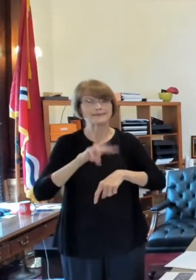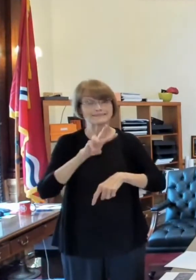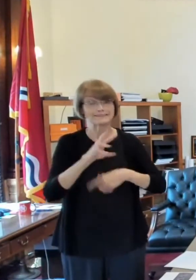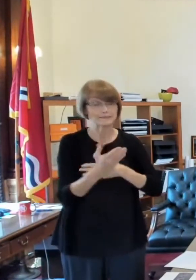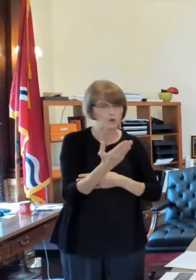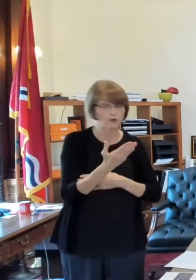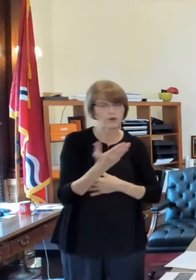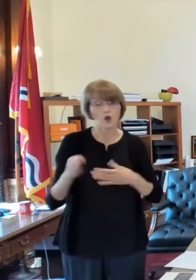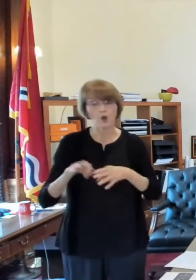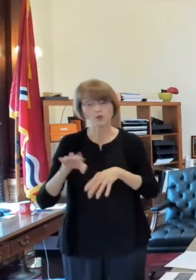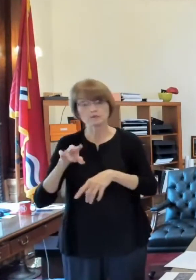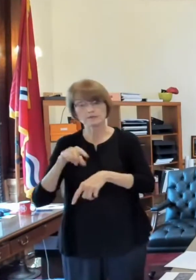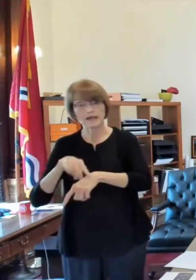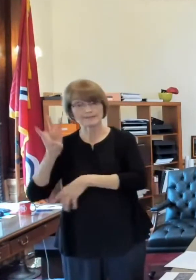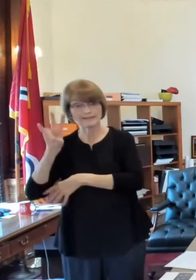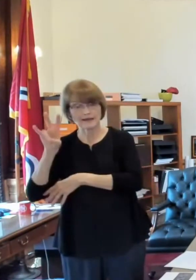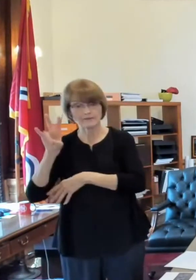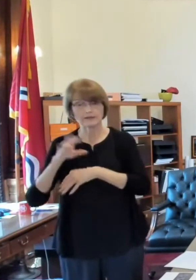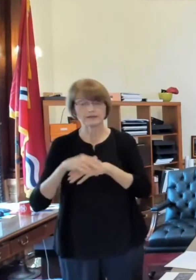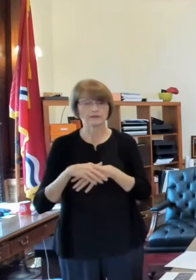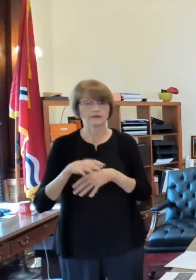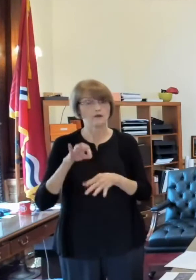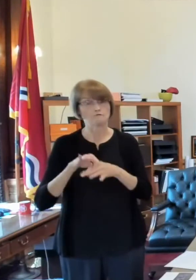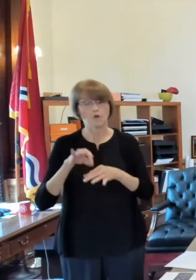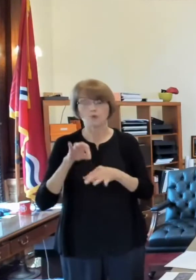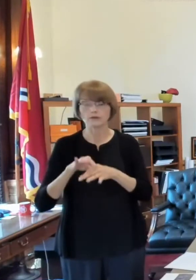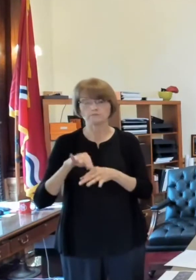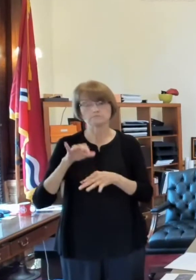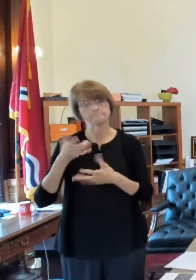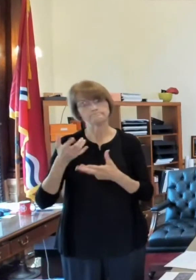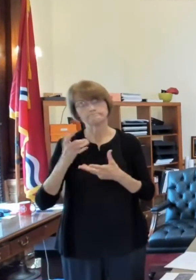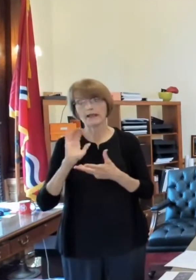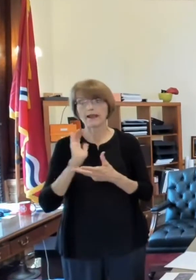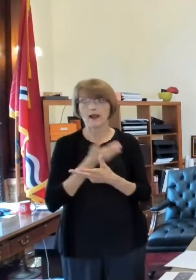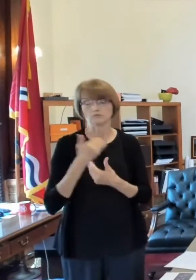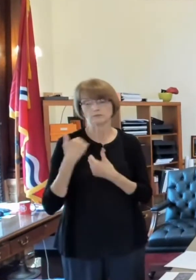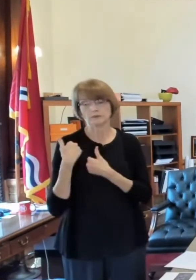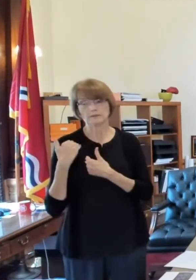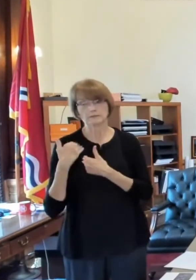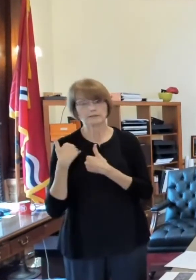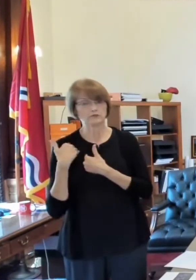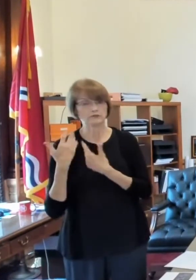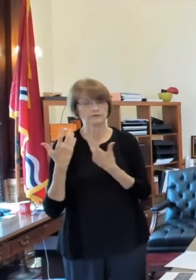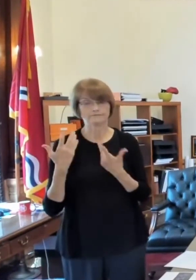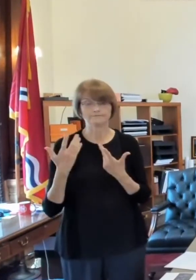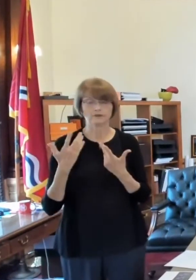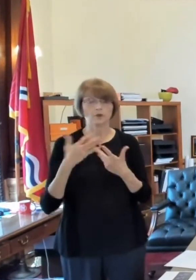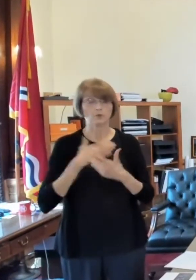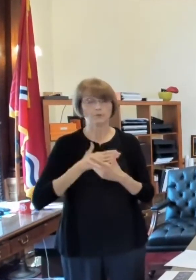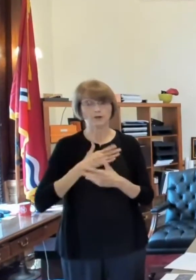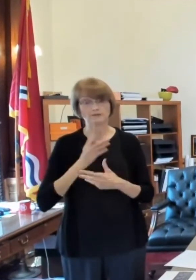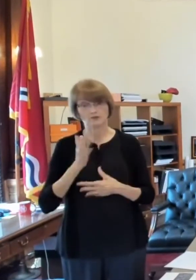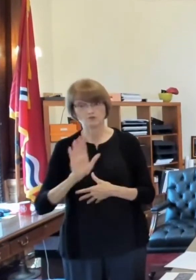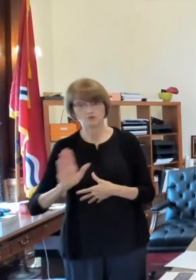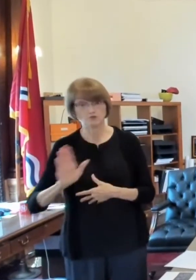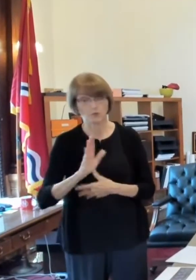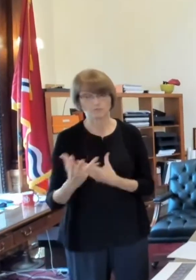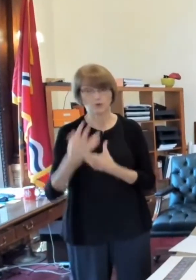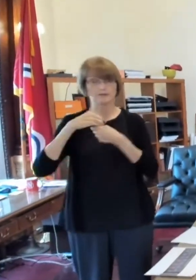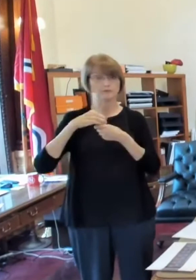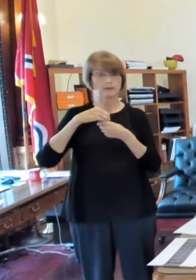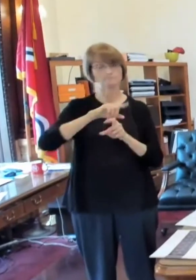7. Voting is the bedrock of our democracy. So appreciate everyone who participates in